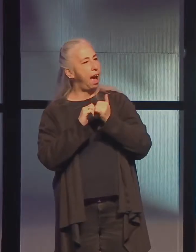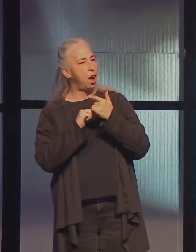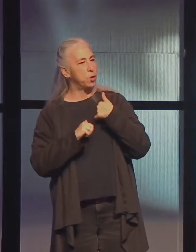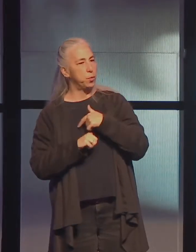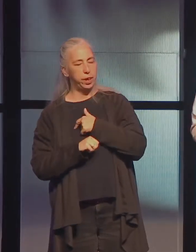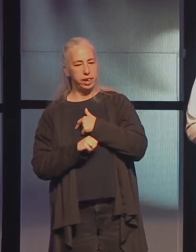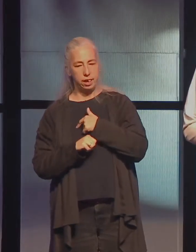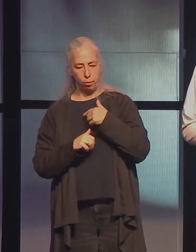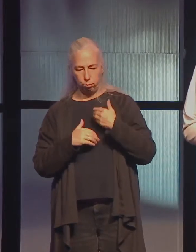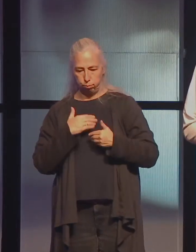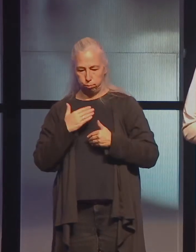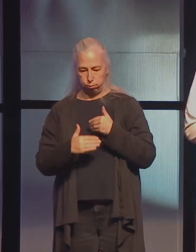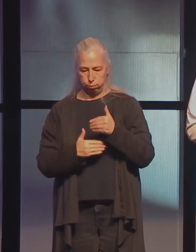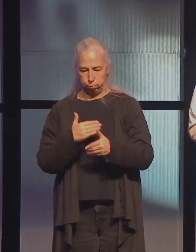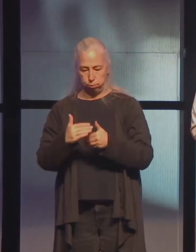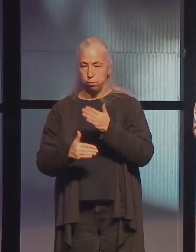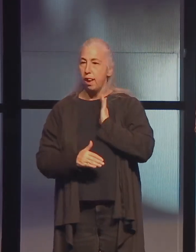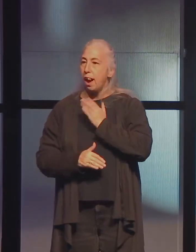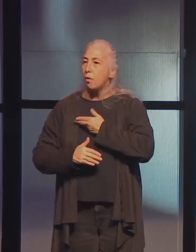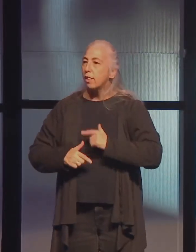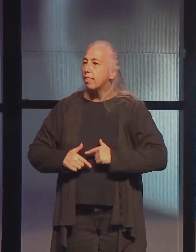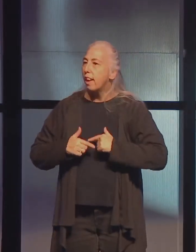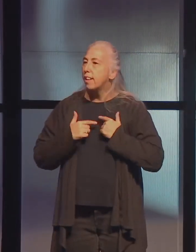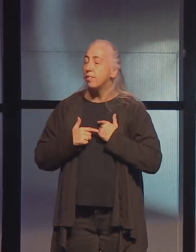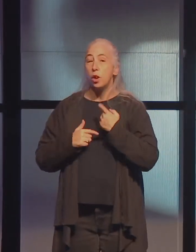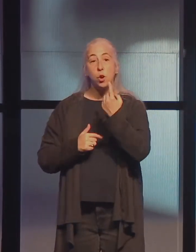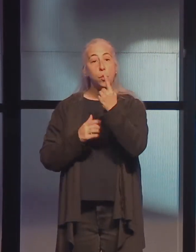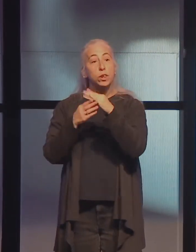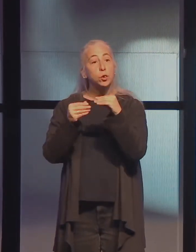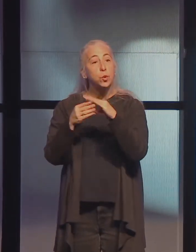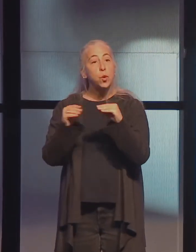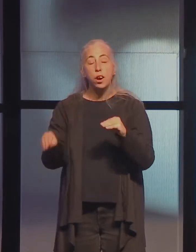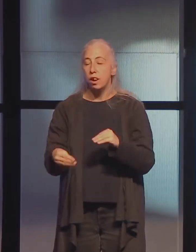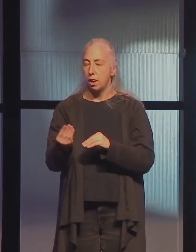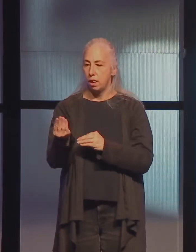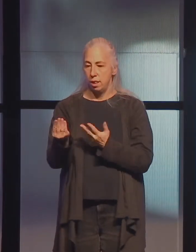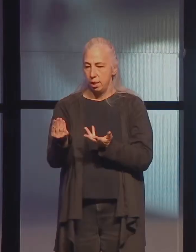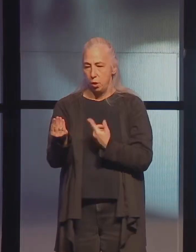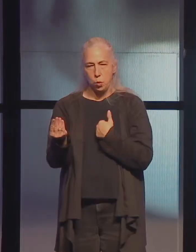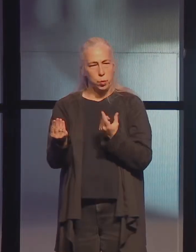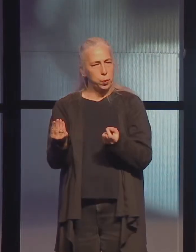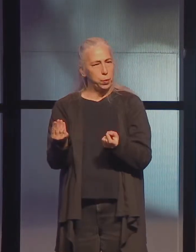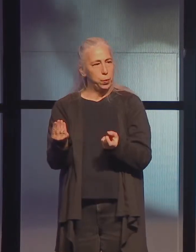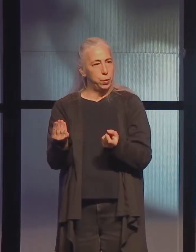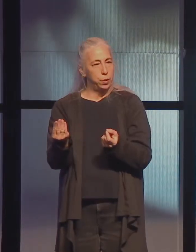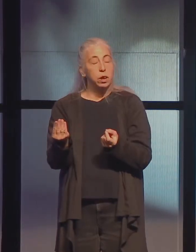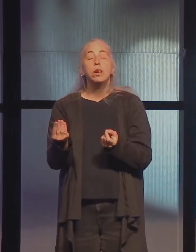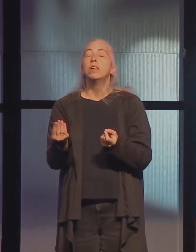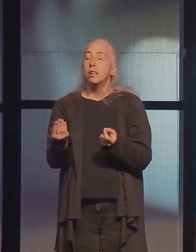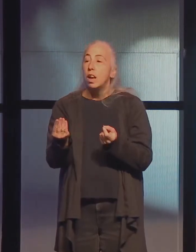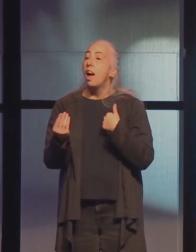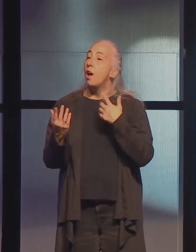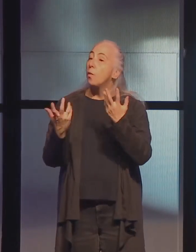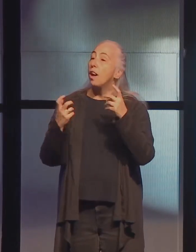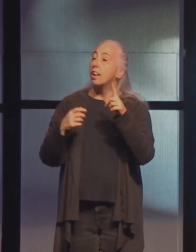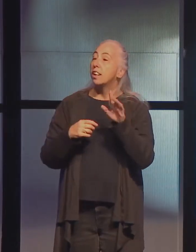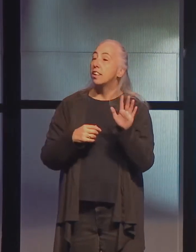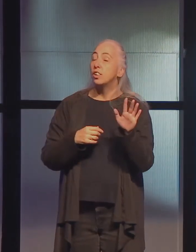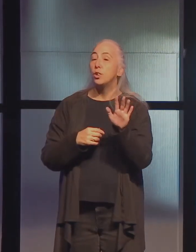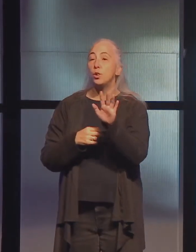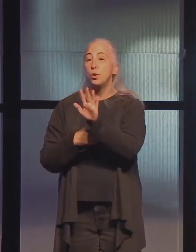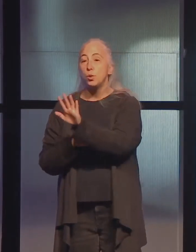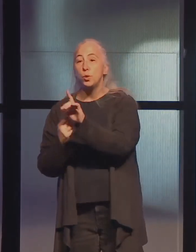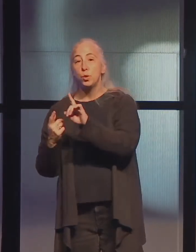Like, how do we take a story, right? How do we take this and what do we do? Well, here's the thing. I want to encourage you to take your